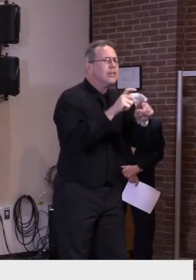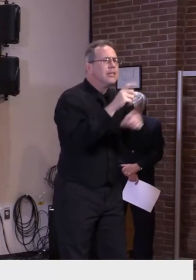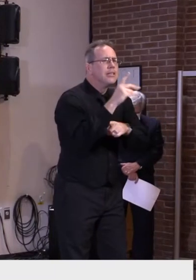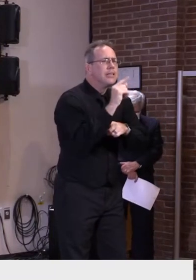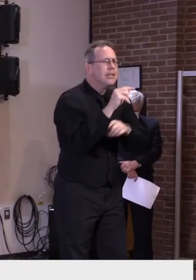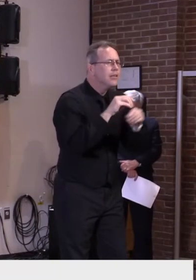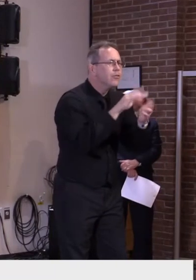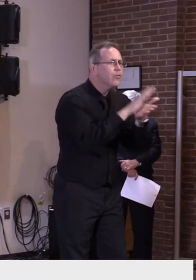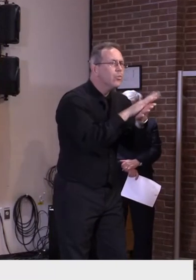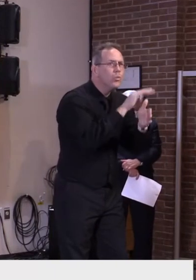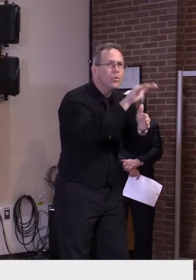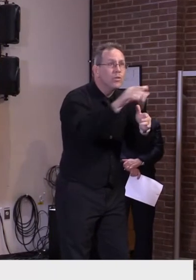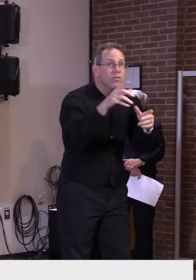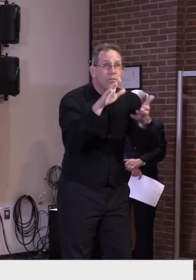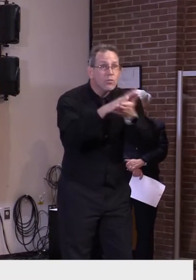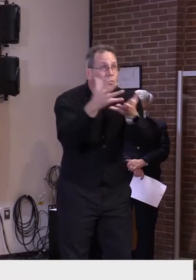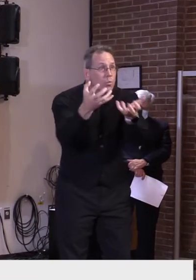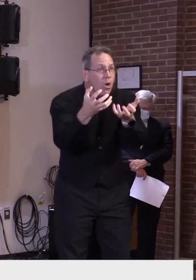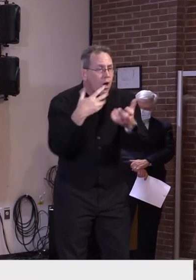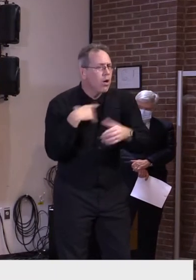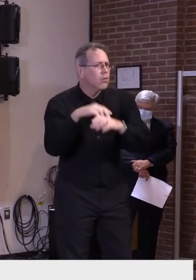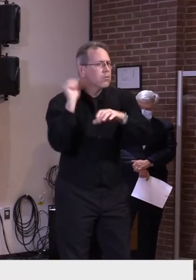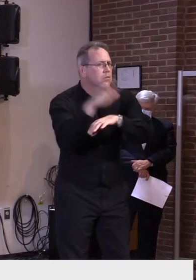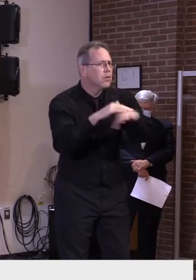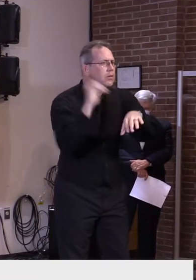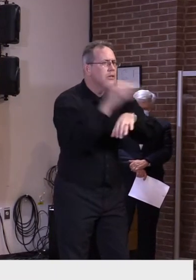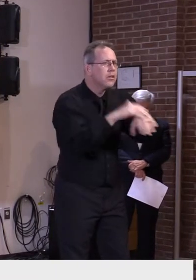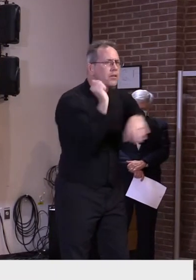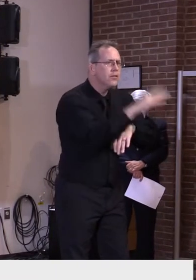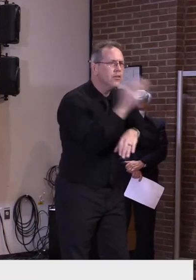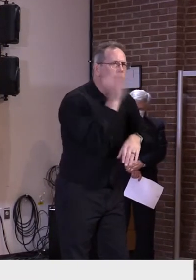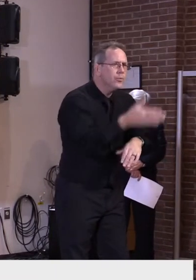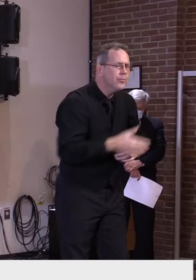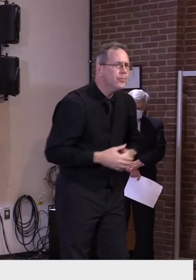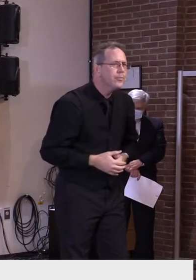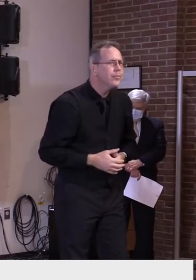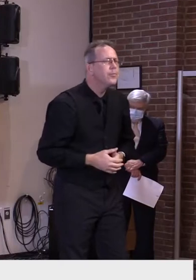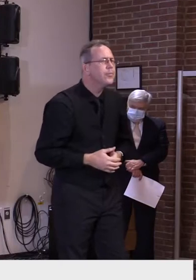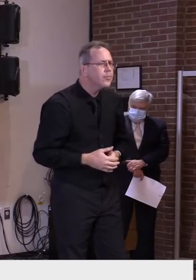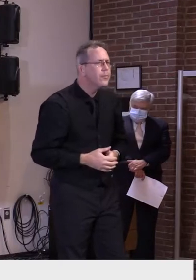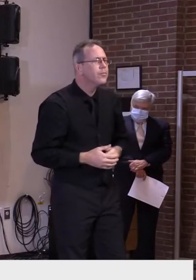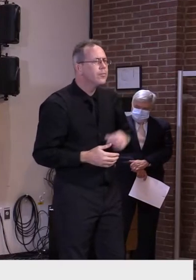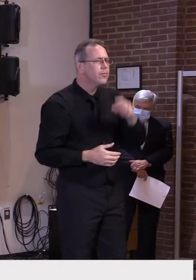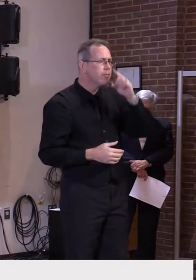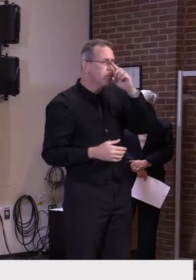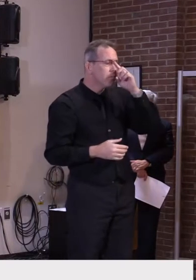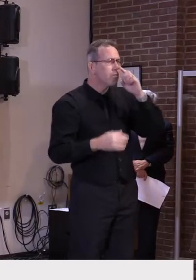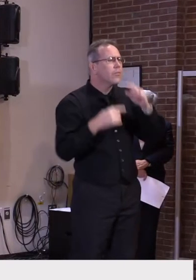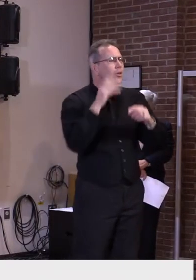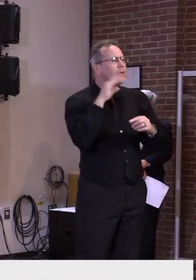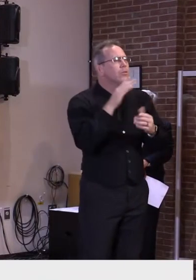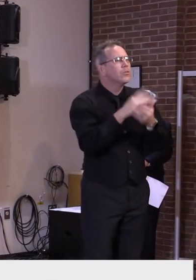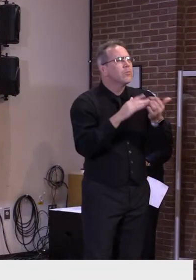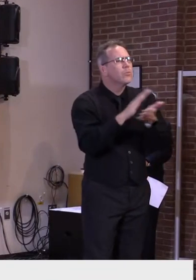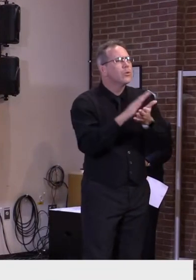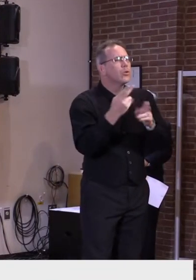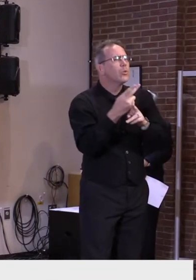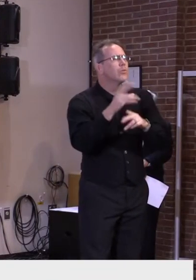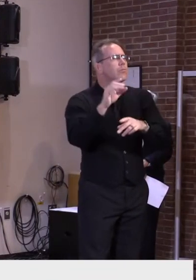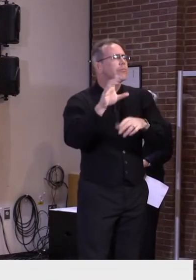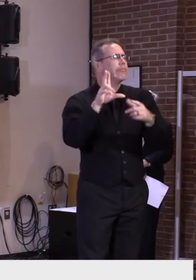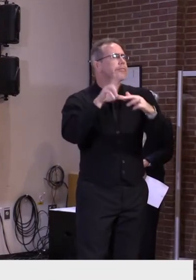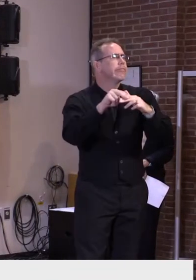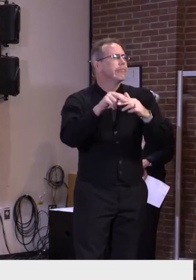also established school-based clinics that are coming up soon. I wanted to highlight them. There'll be a vaccination clinic at Richford Elementary on November